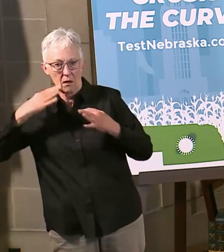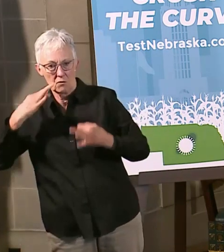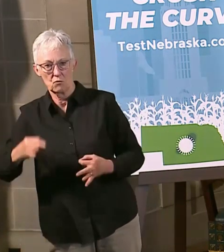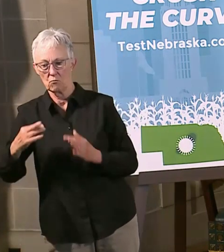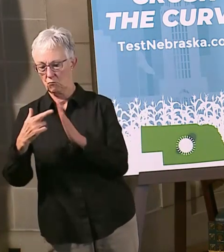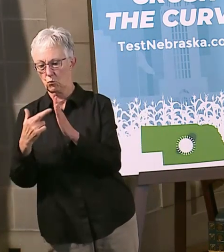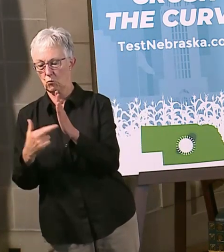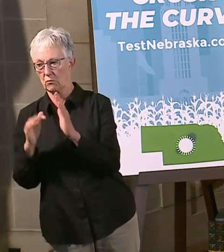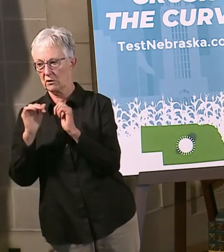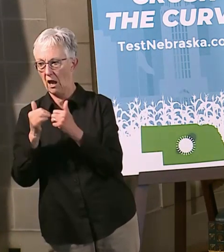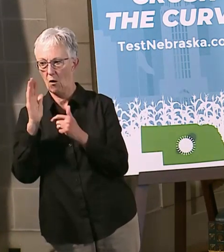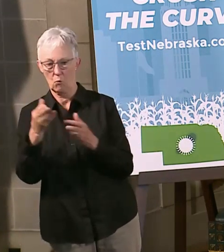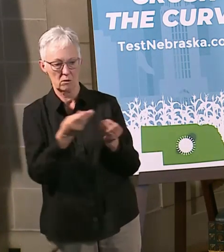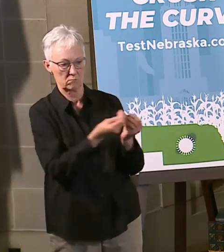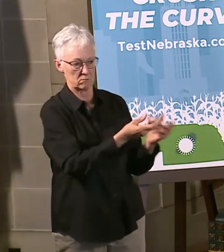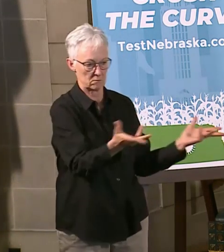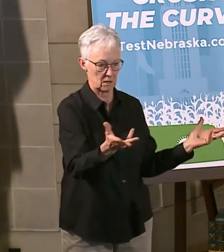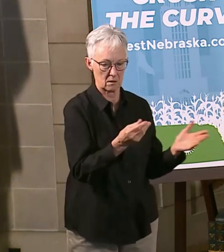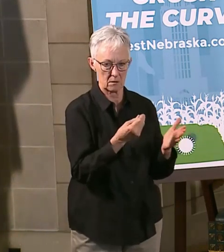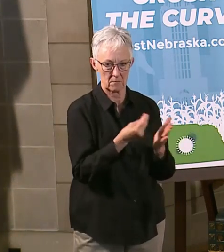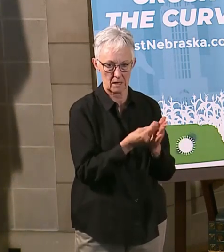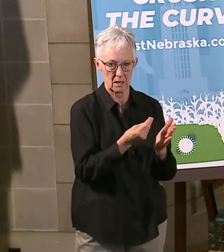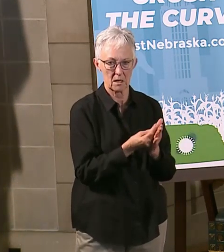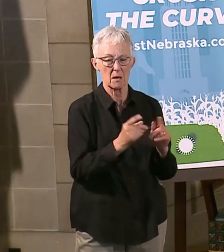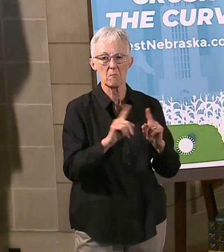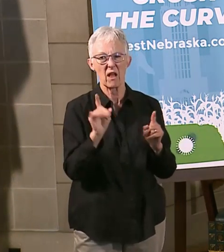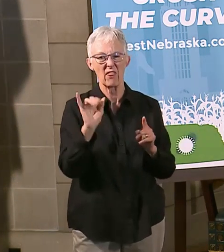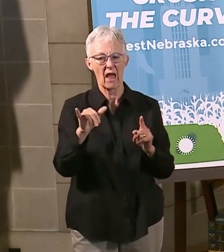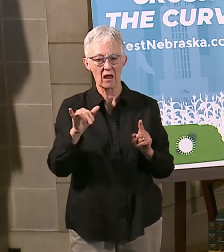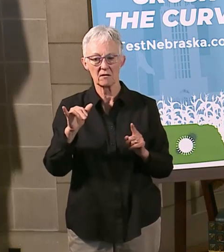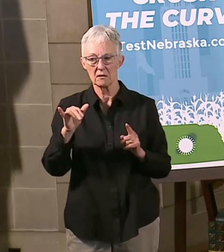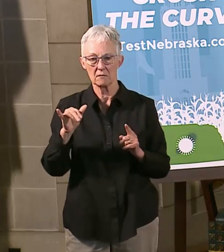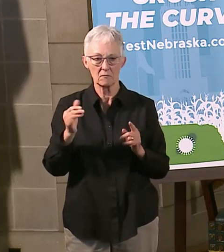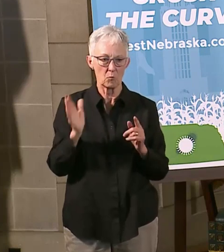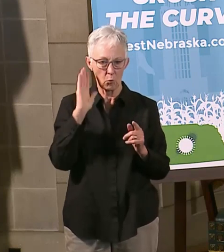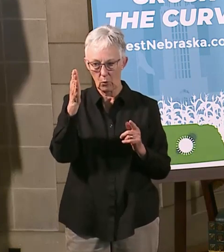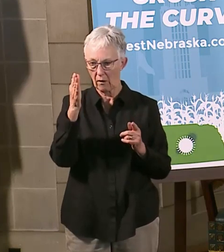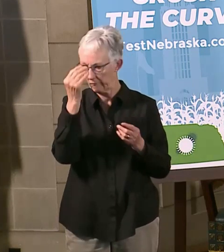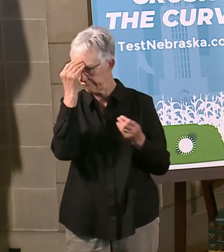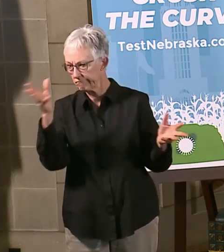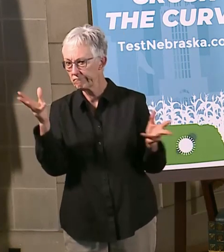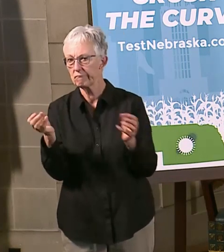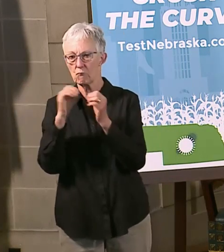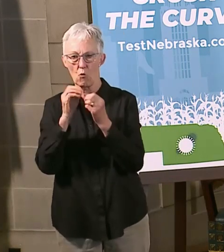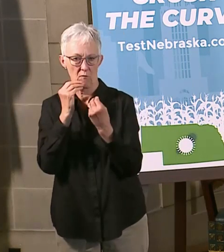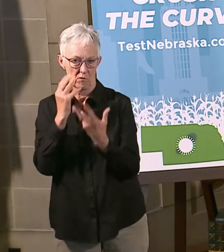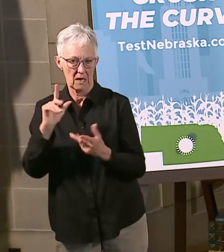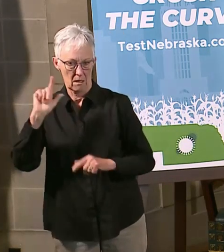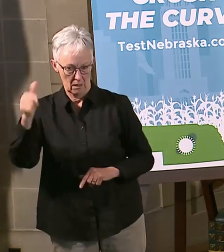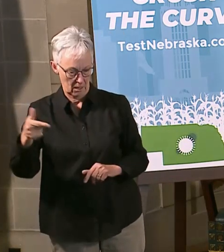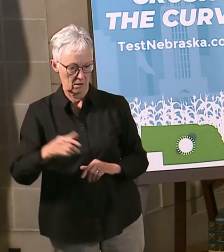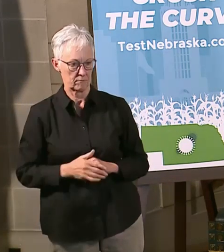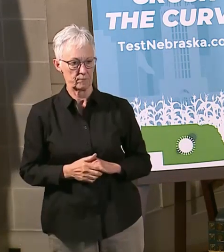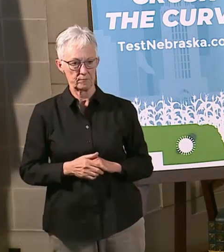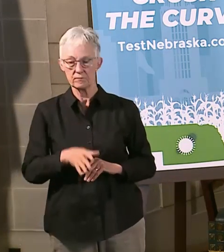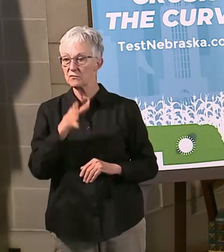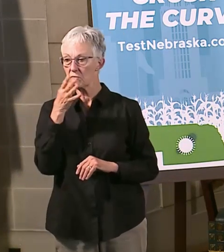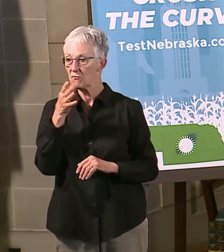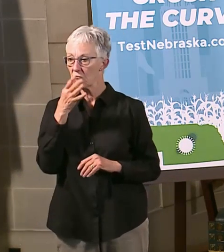but those are some of the things that are going on with Department of Ag. And one thing on the farmers markets, if they're interested, go